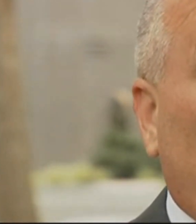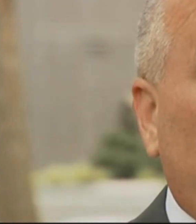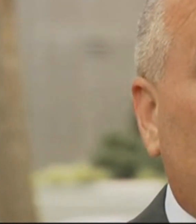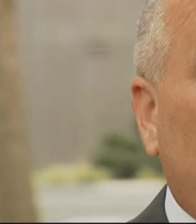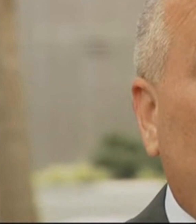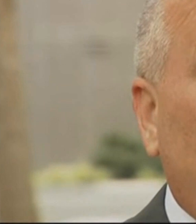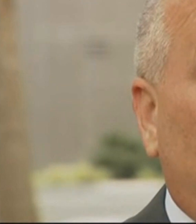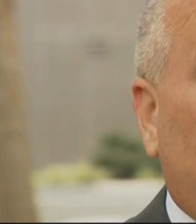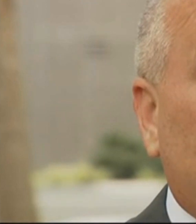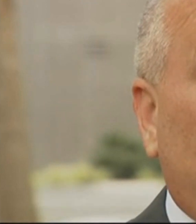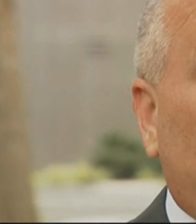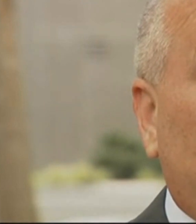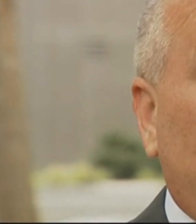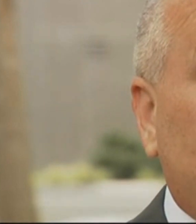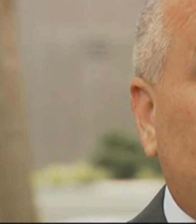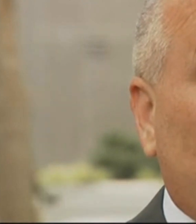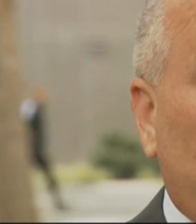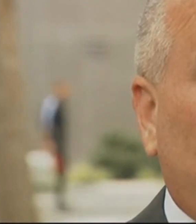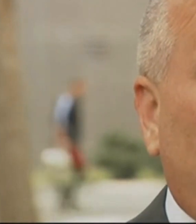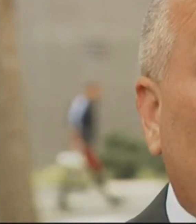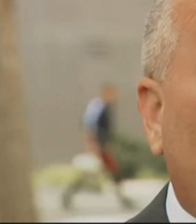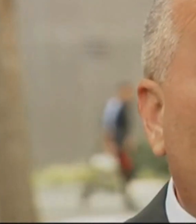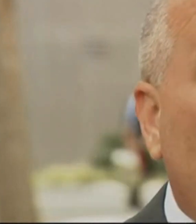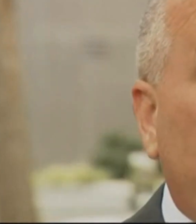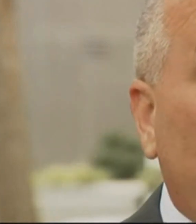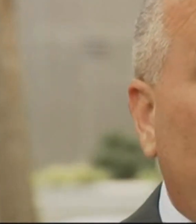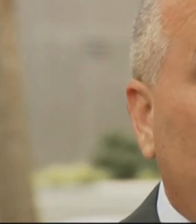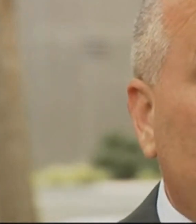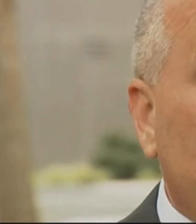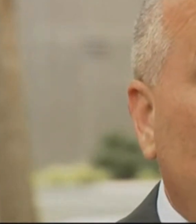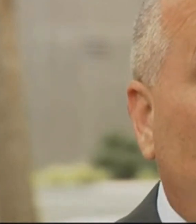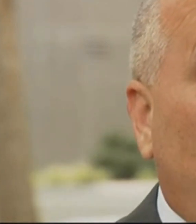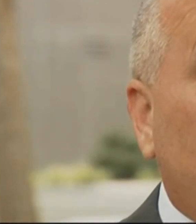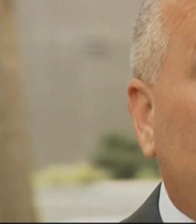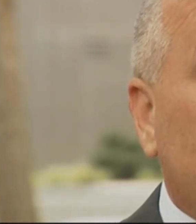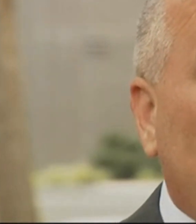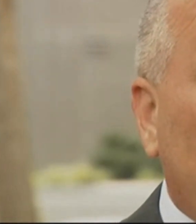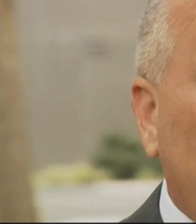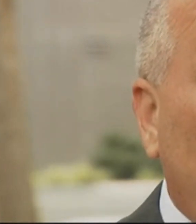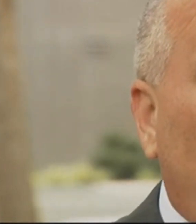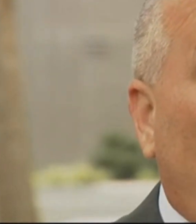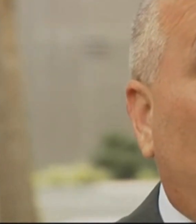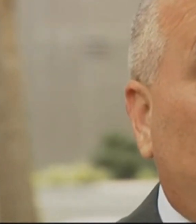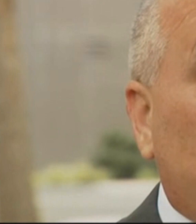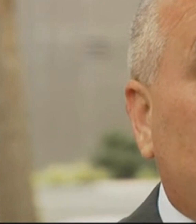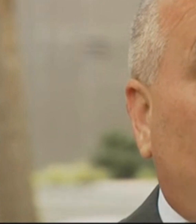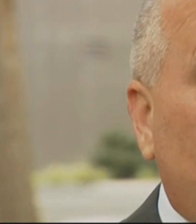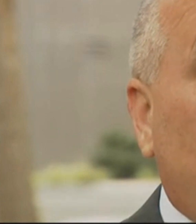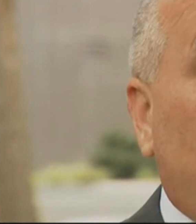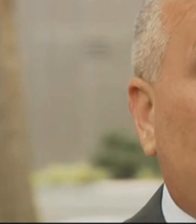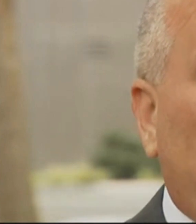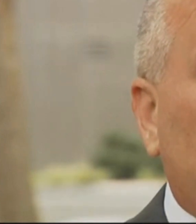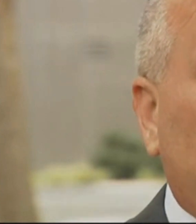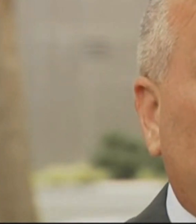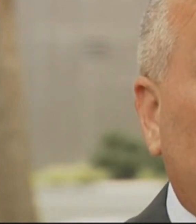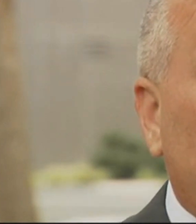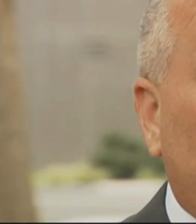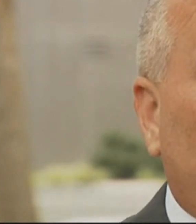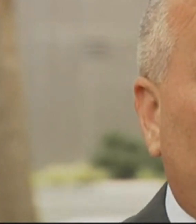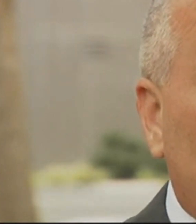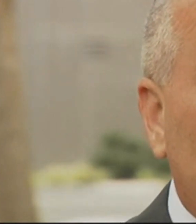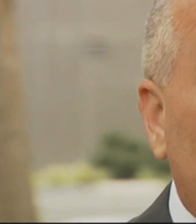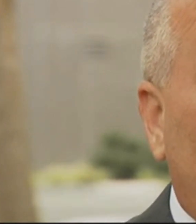practices to ensure that what we've seen in the last couple of days isn't replicated. I don't want to point fingers. I don't think that's healthy. I want people to take